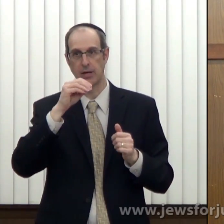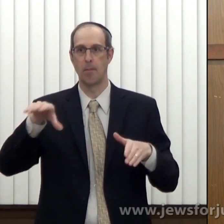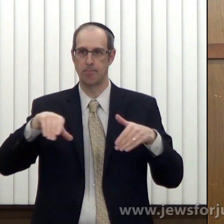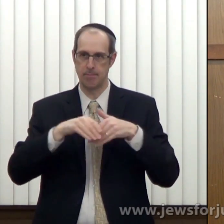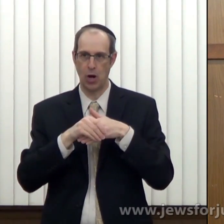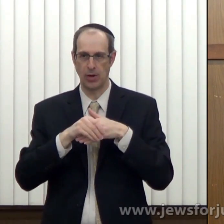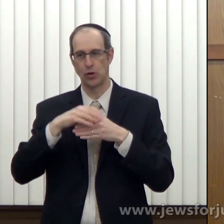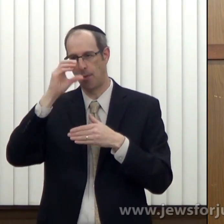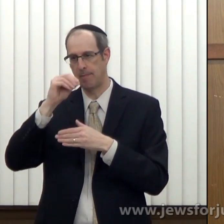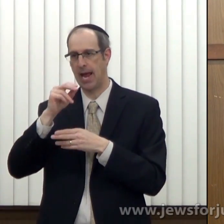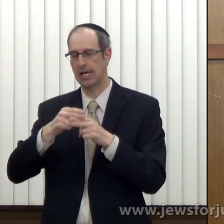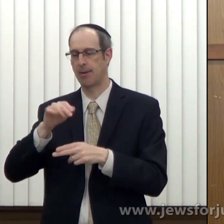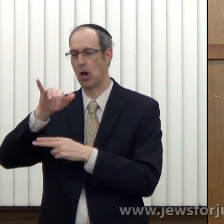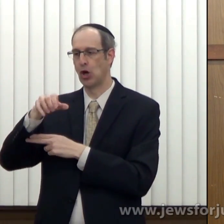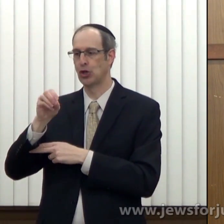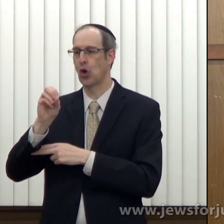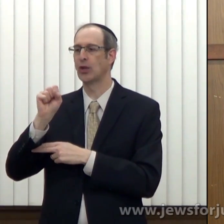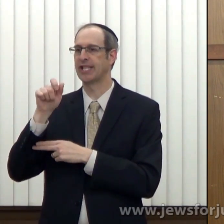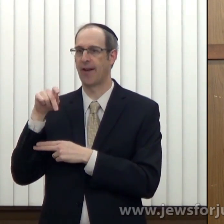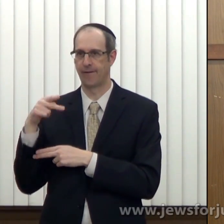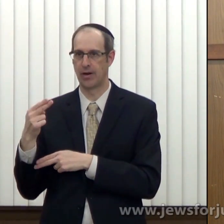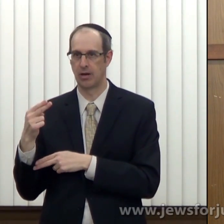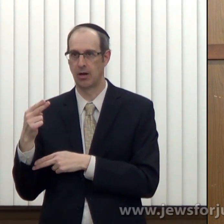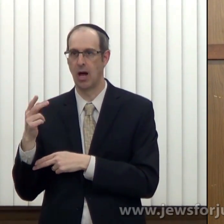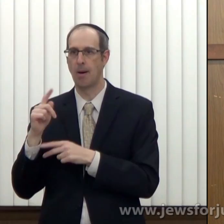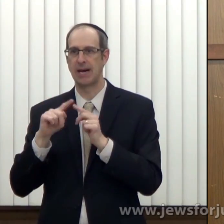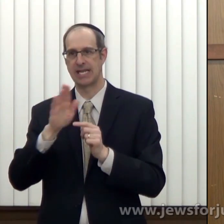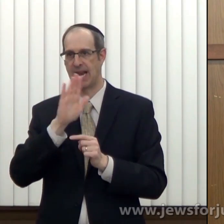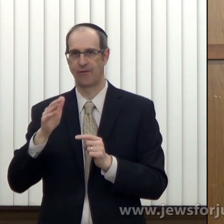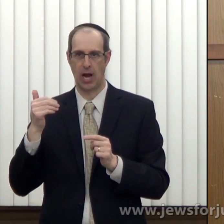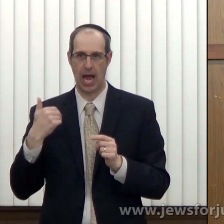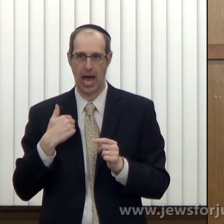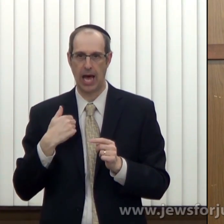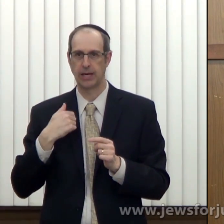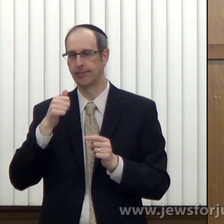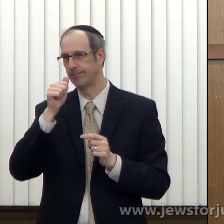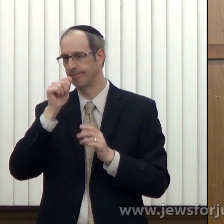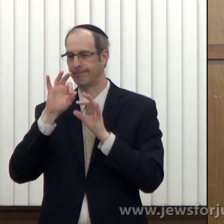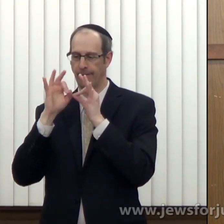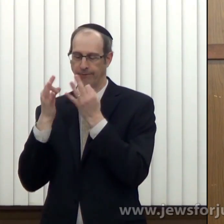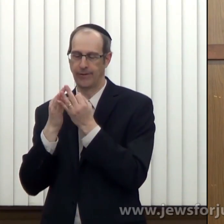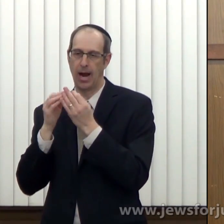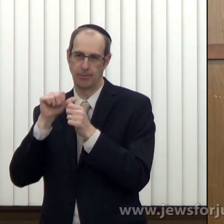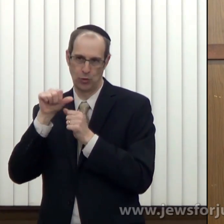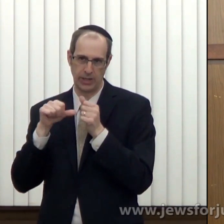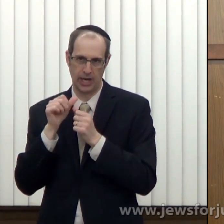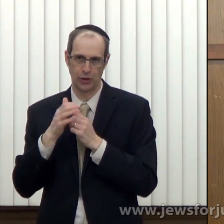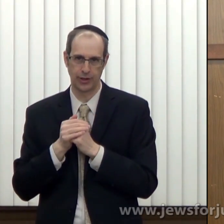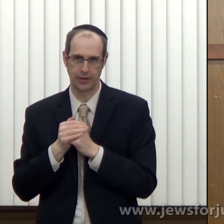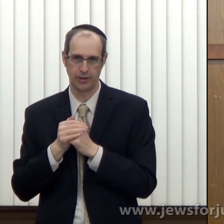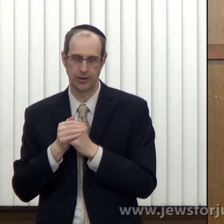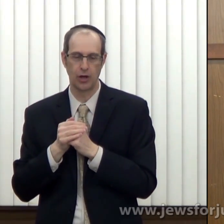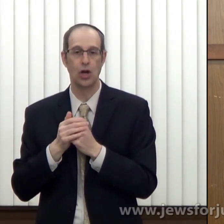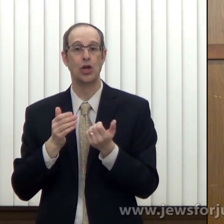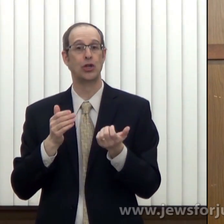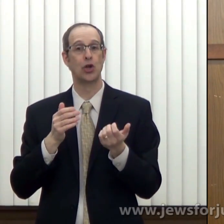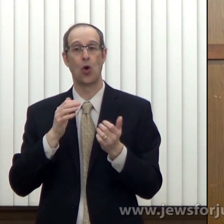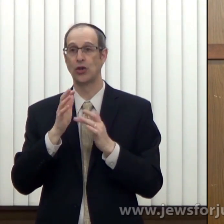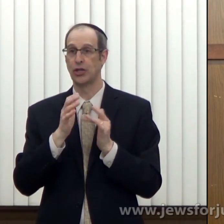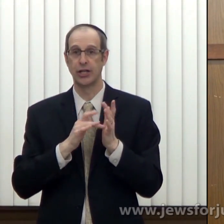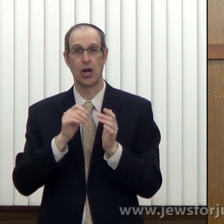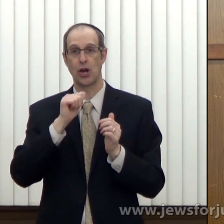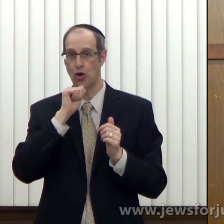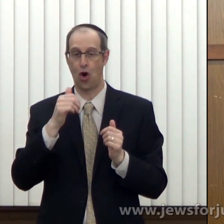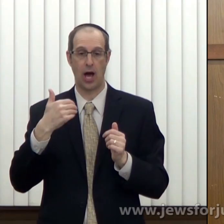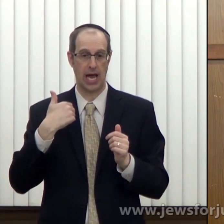Joseph. She was married to Joseph, but they never had relations. And so Jesus did not have,